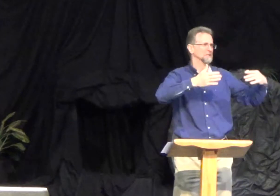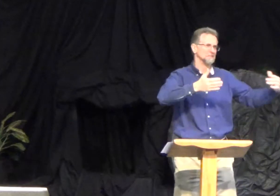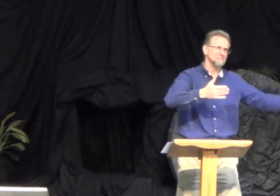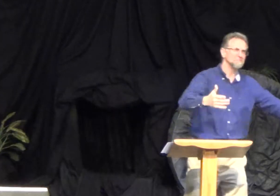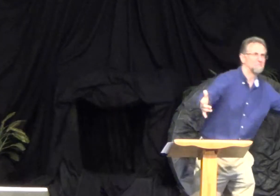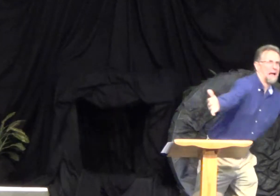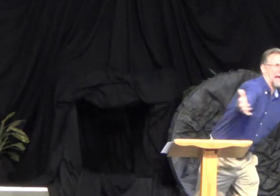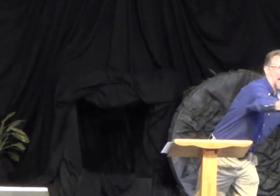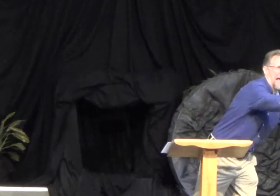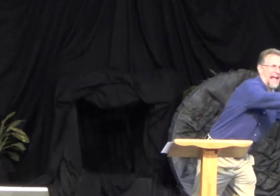my enemies,